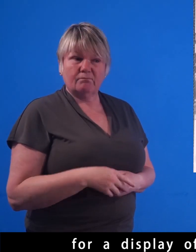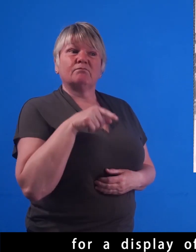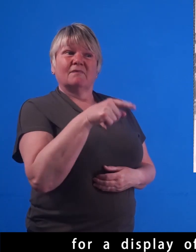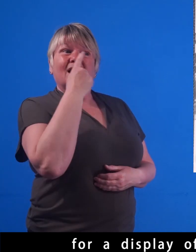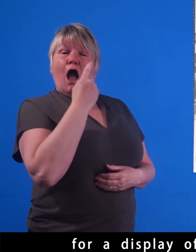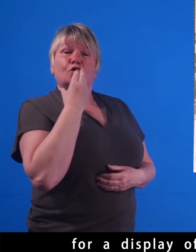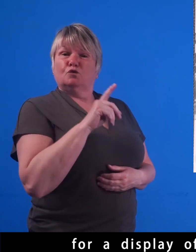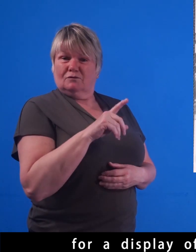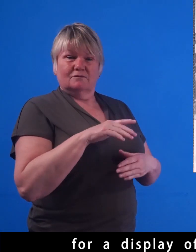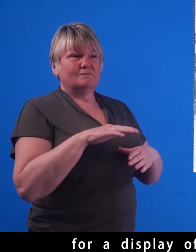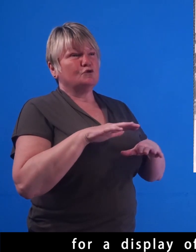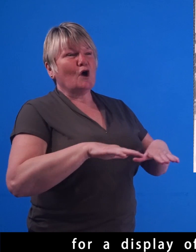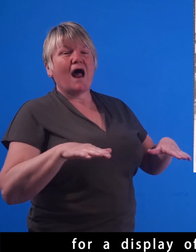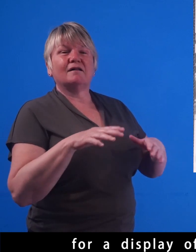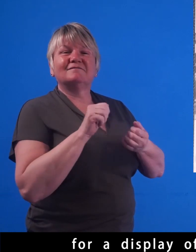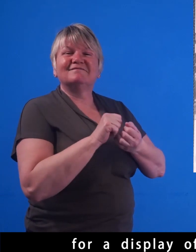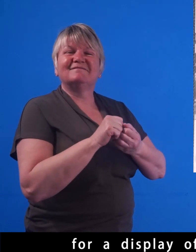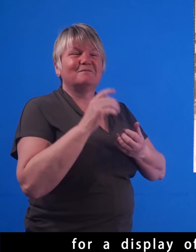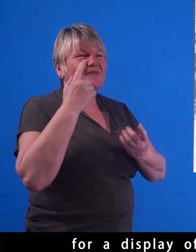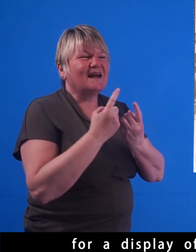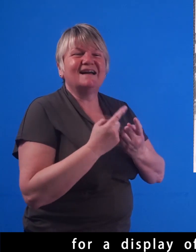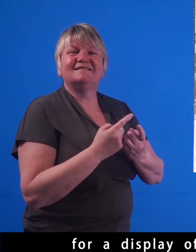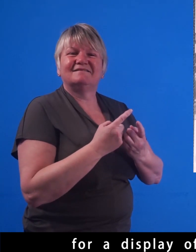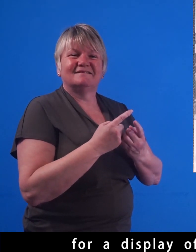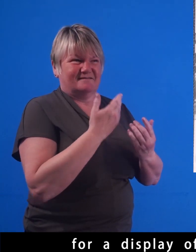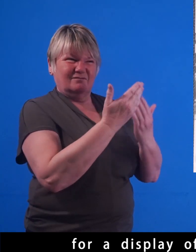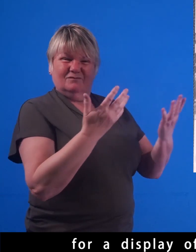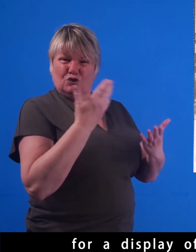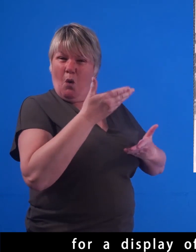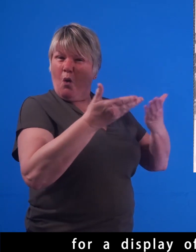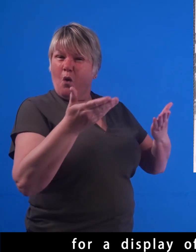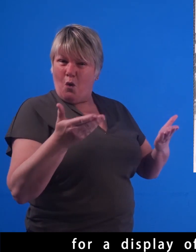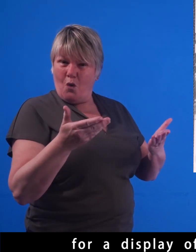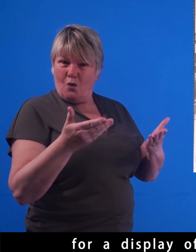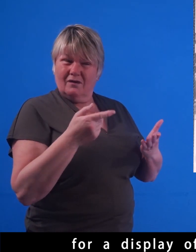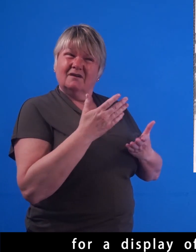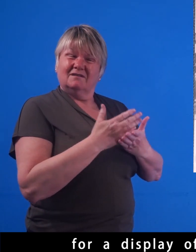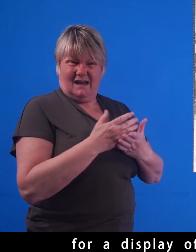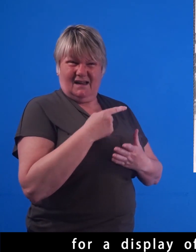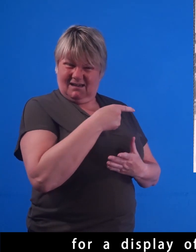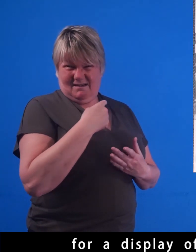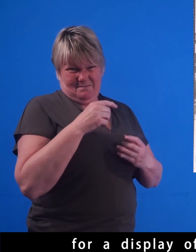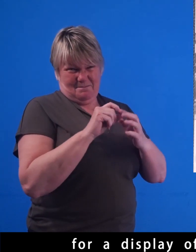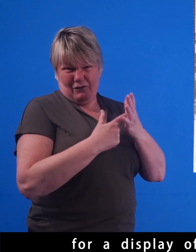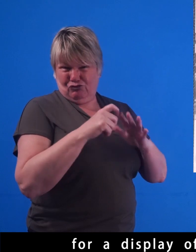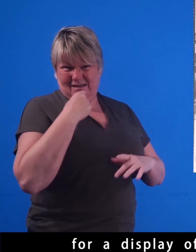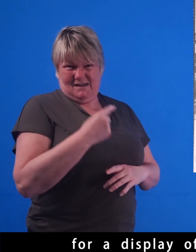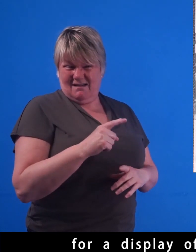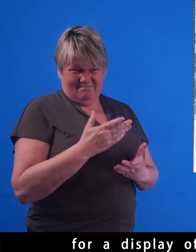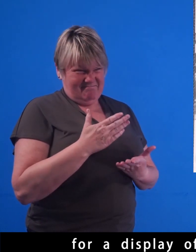for a display of childhood objects, which he described as a pitiful handful